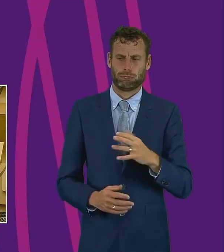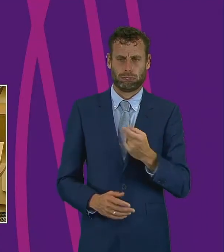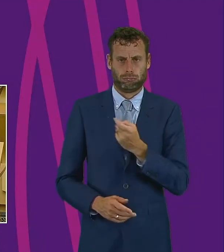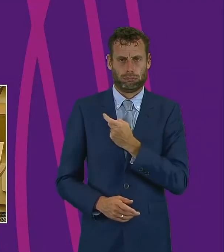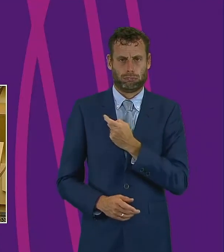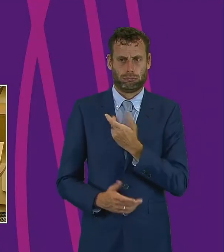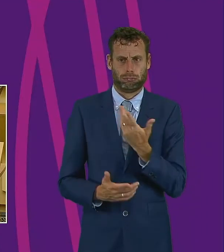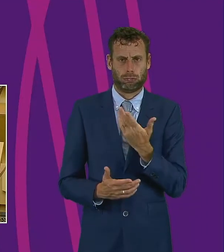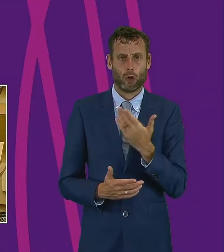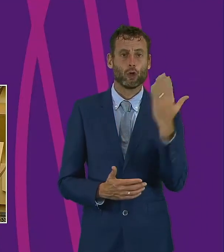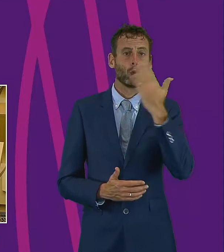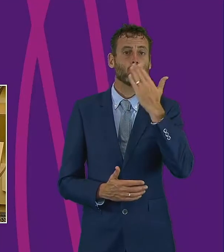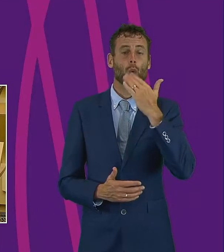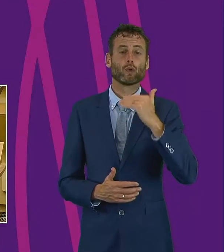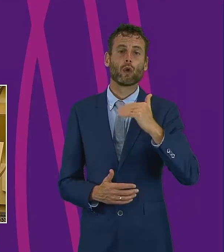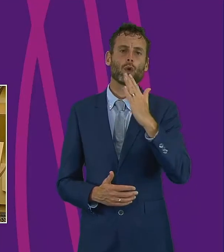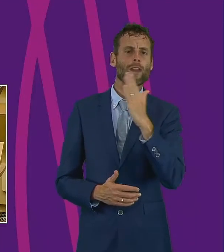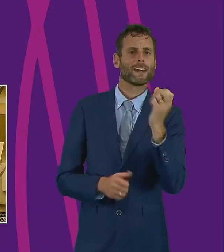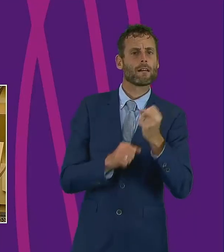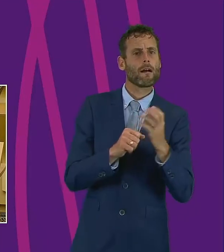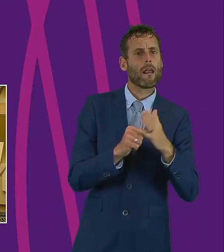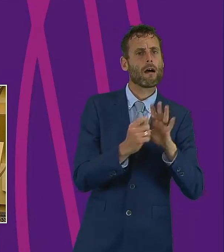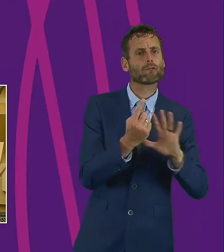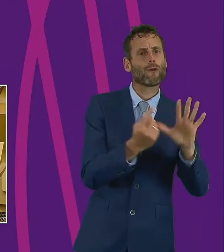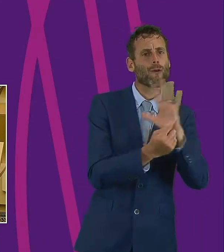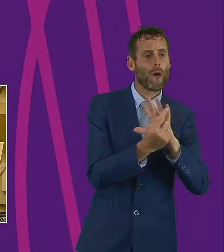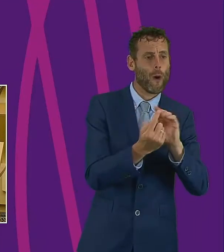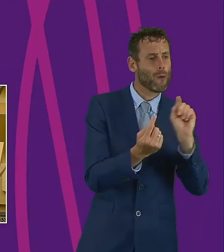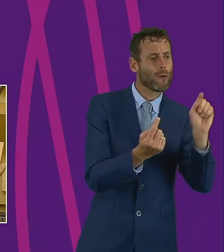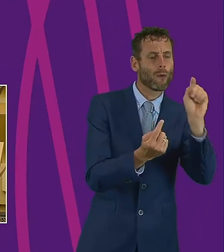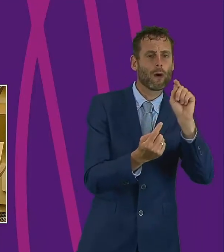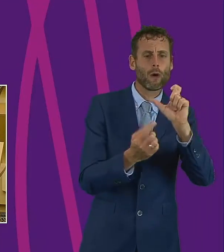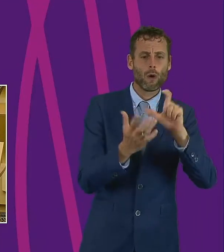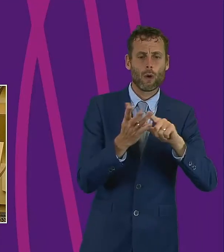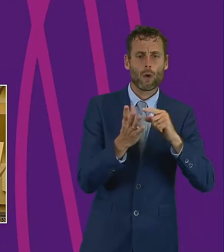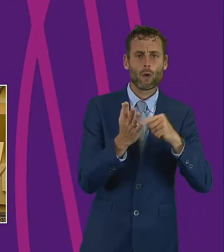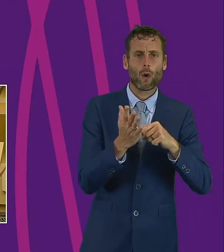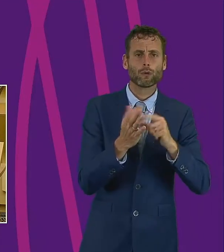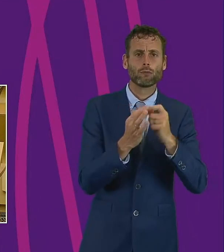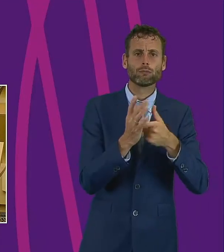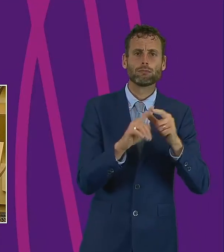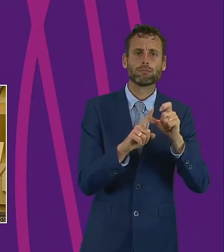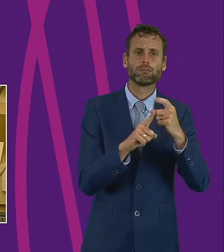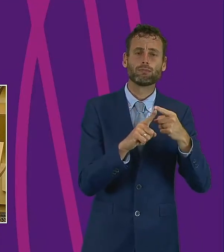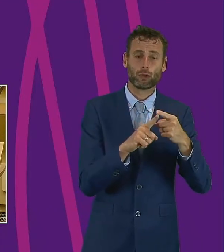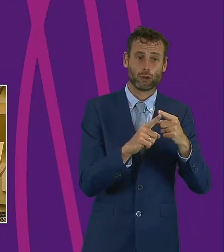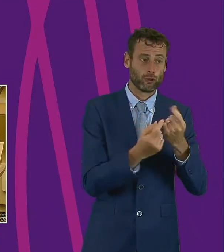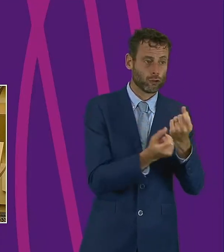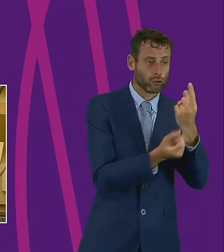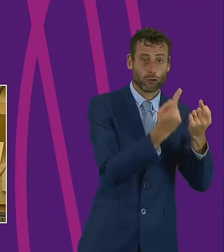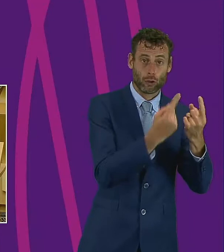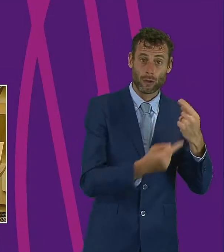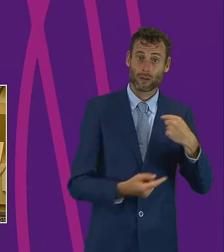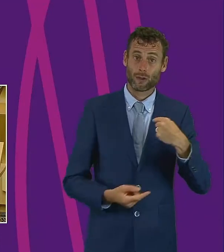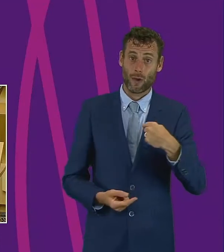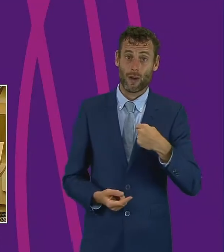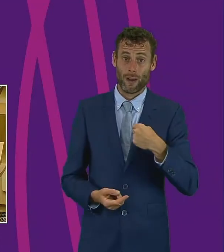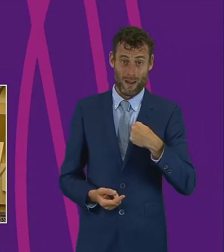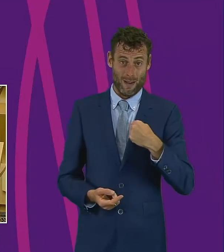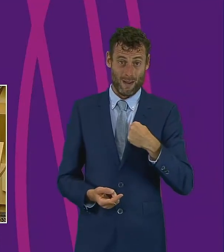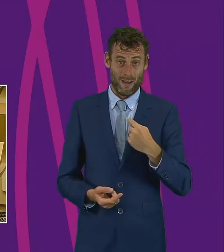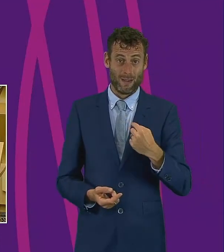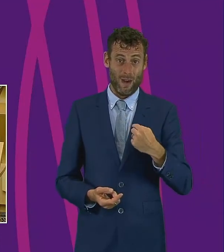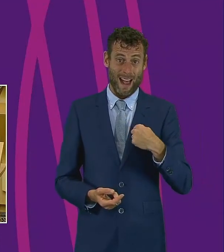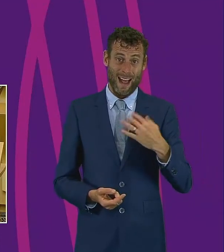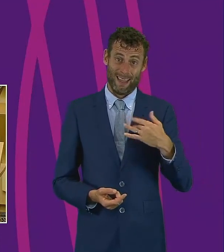northeast of Glasgow cluster and the linked Coatbridge cluster, where I personally live in Glasgow, is within the catchment area of these